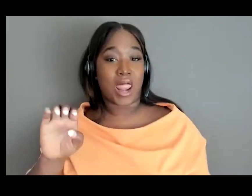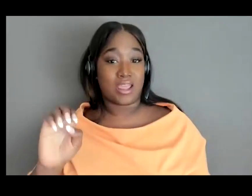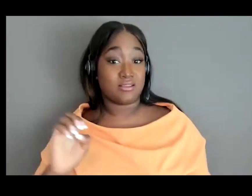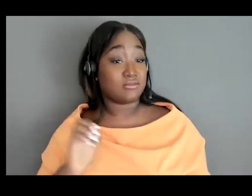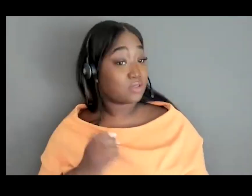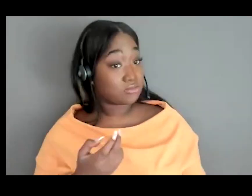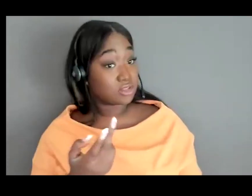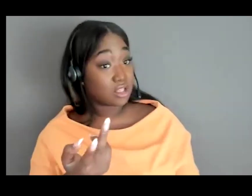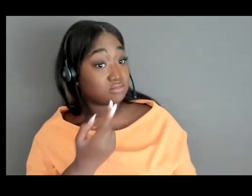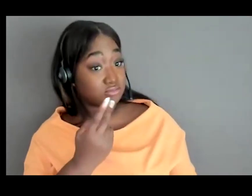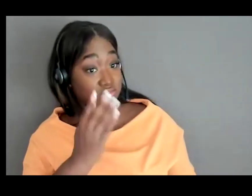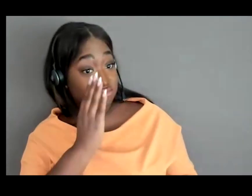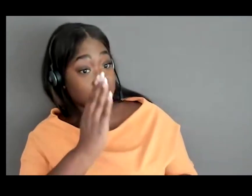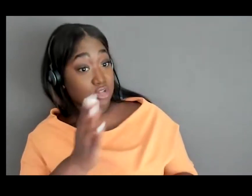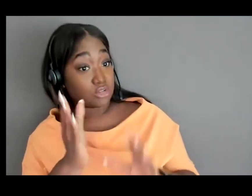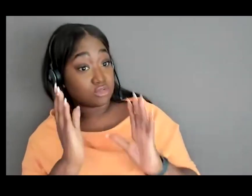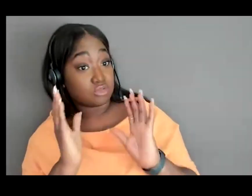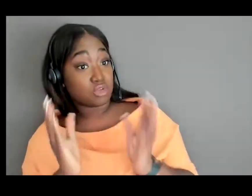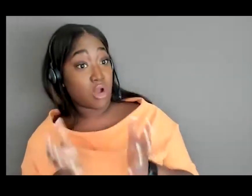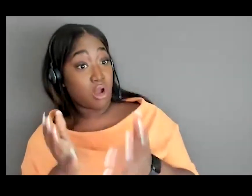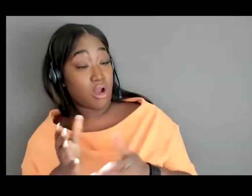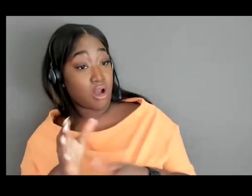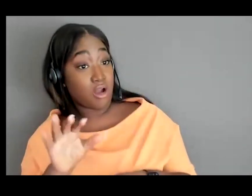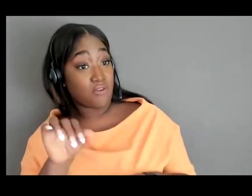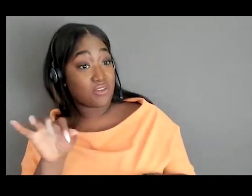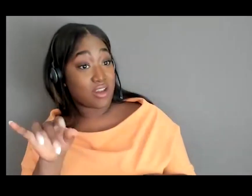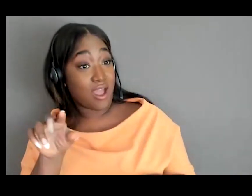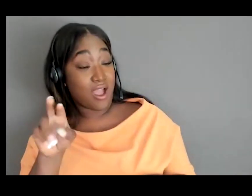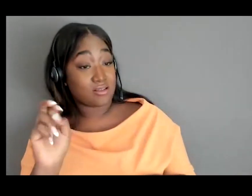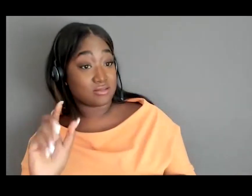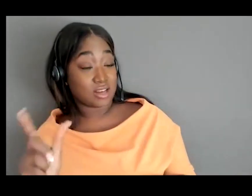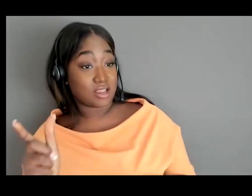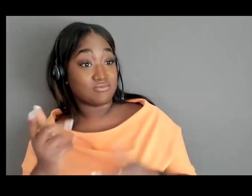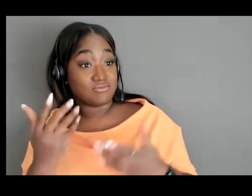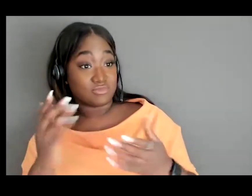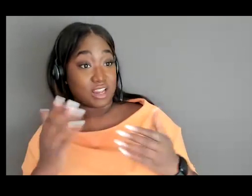Let's talk offline. Anat do has it. my email. I'm with Sustain Charlotte,